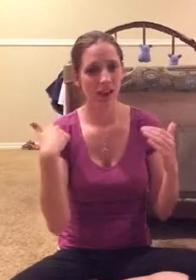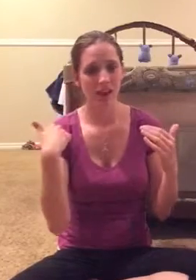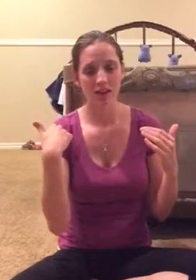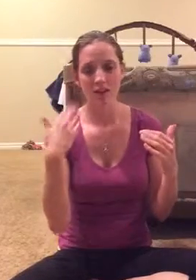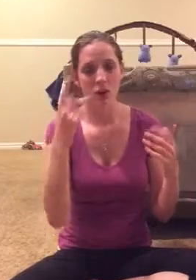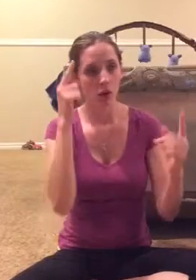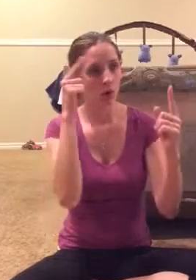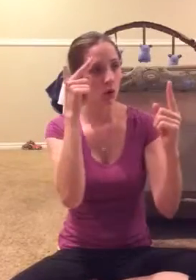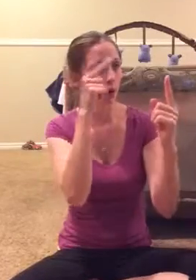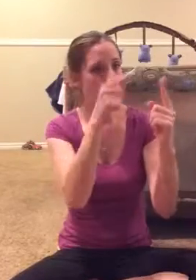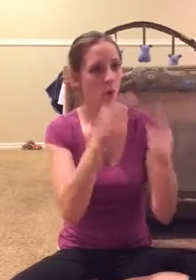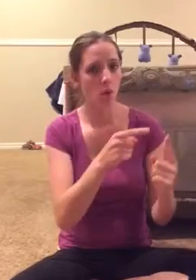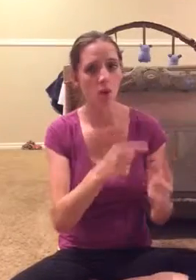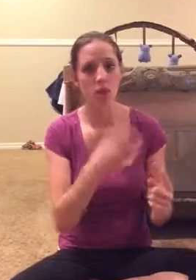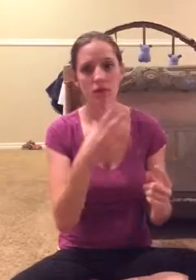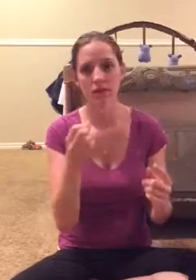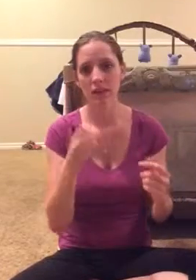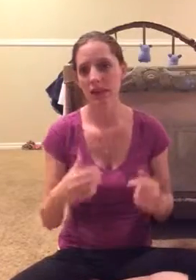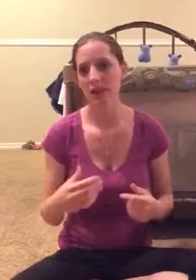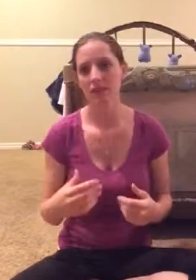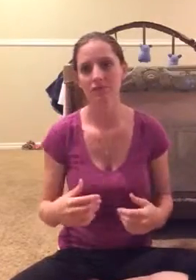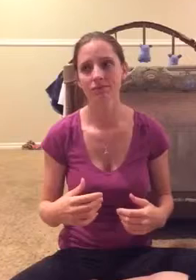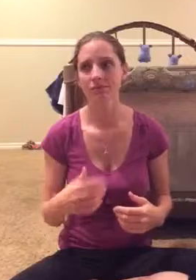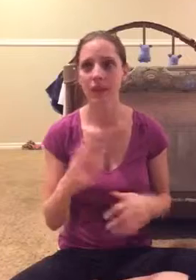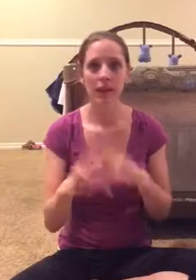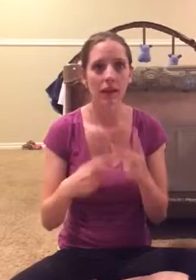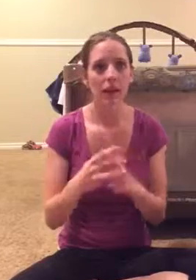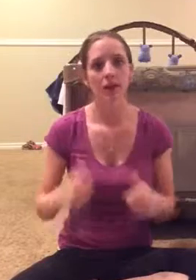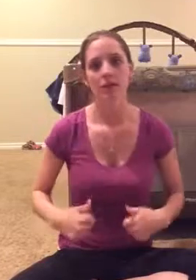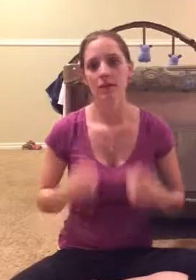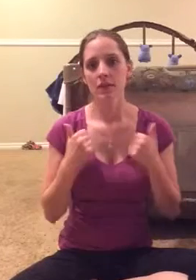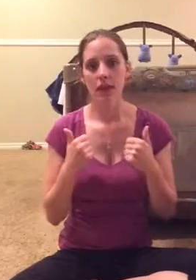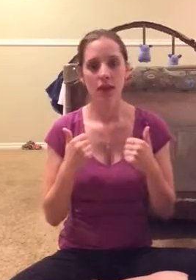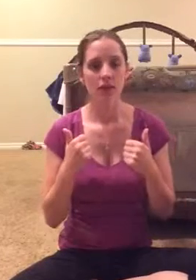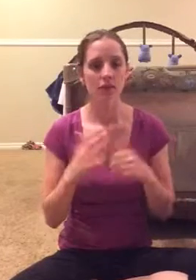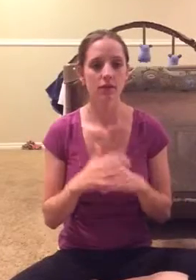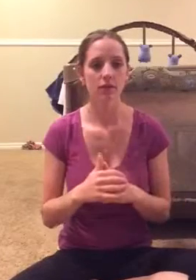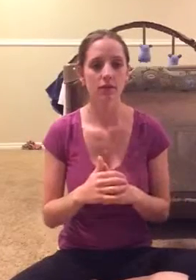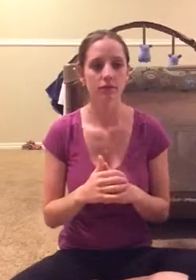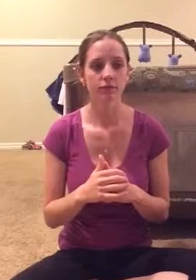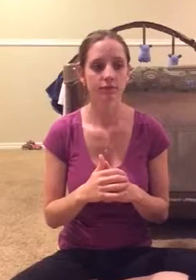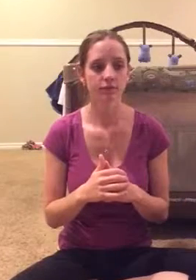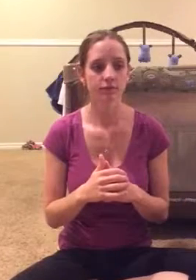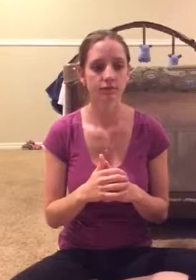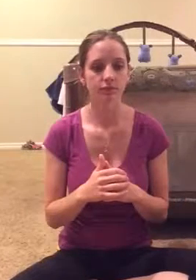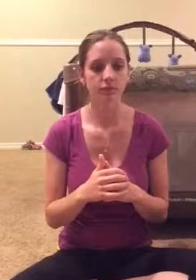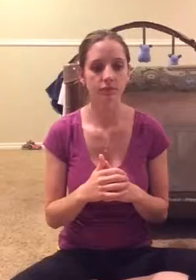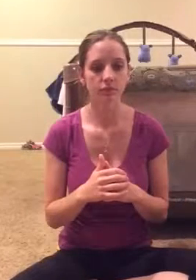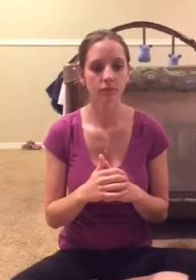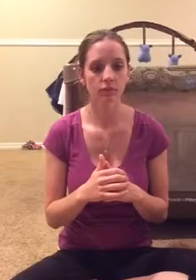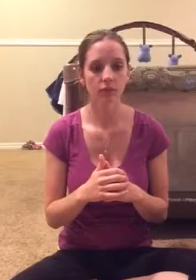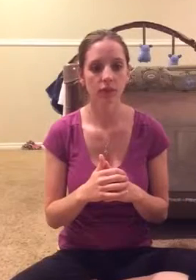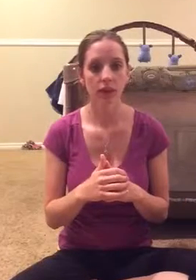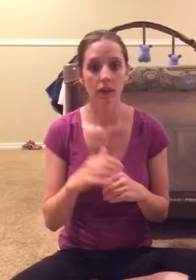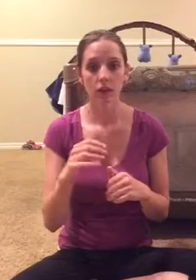Allen said she talked to one of the teens released from the hospital Tuesday. She said she was doing well physically, but was